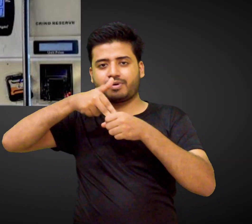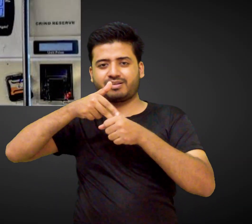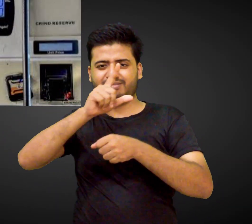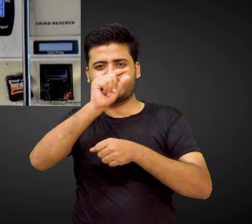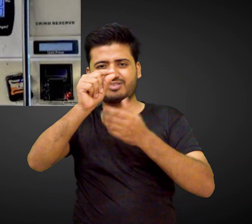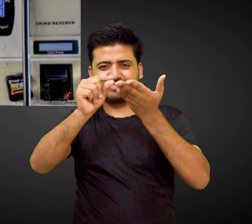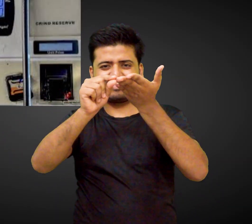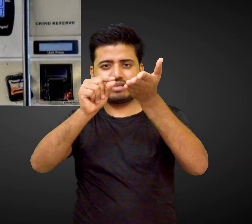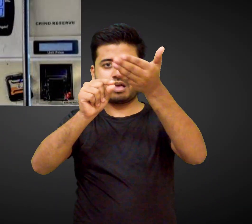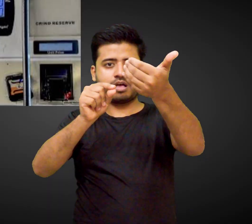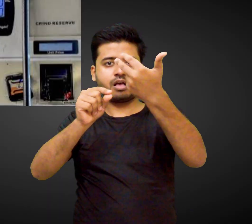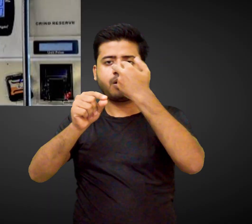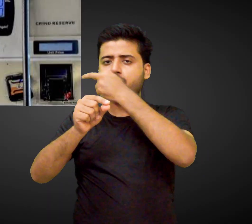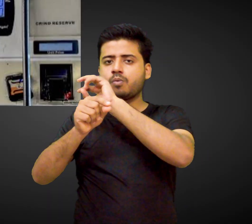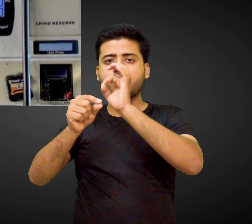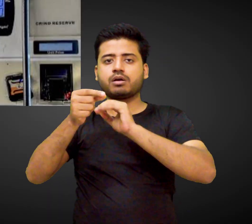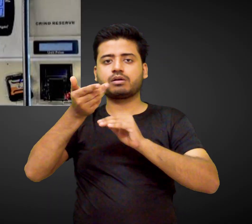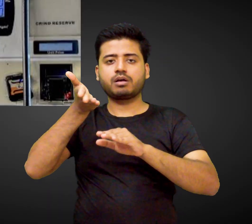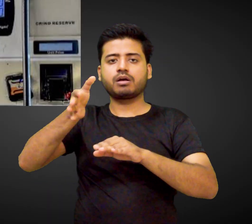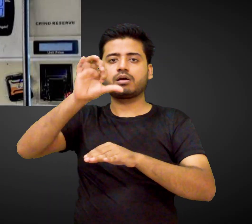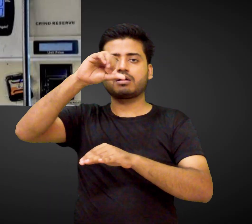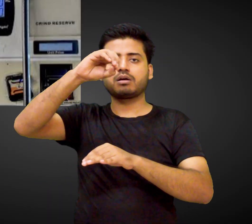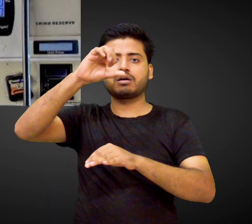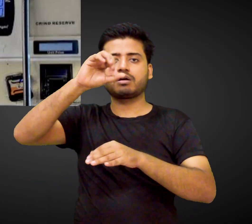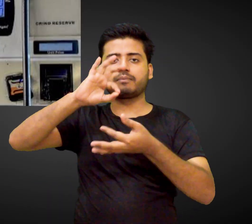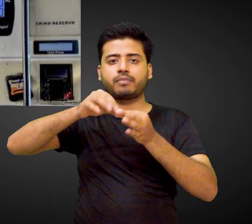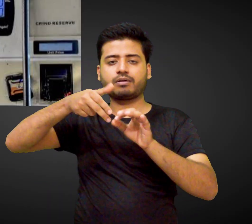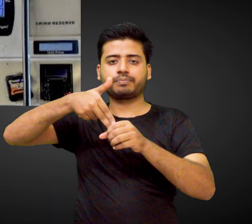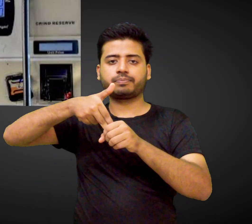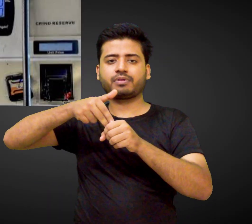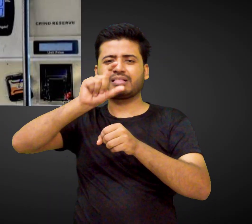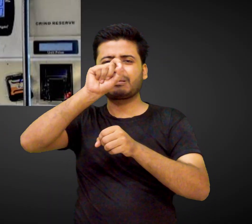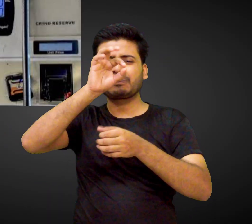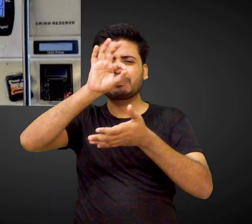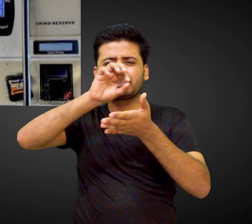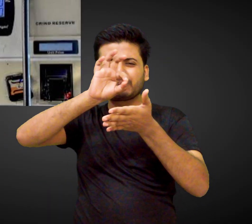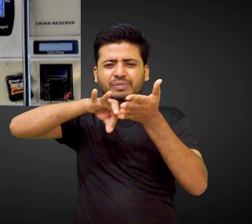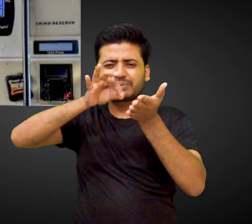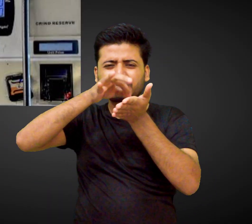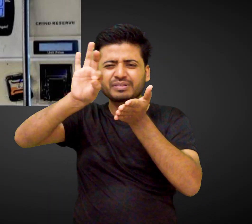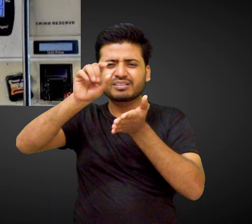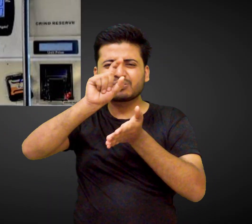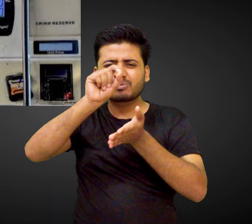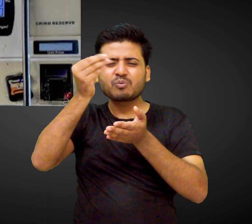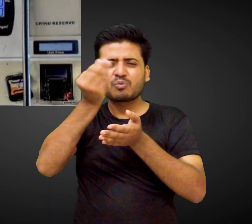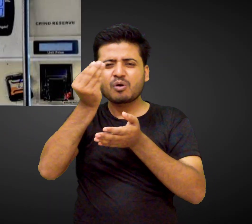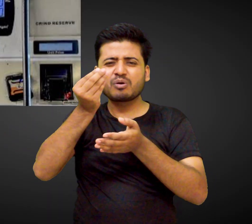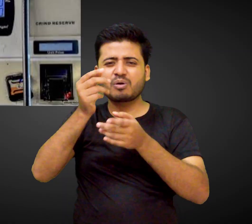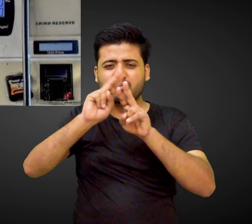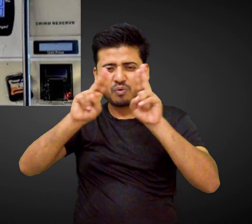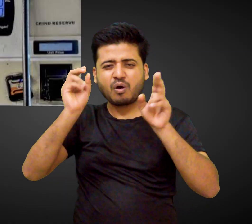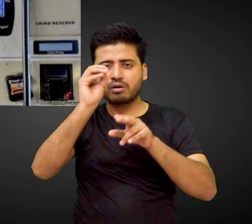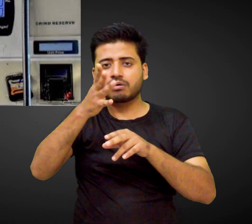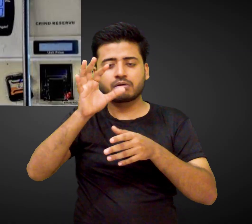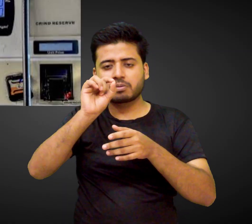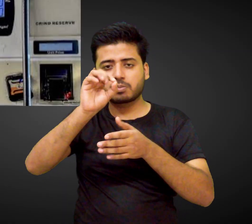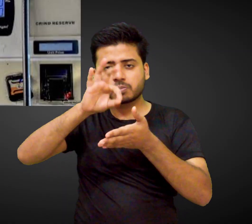a navigation app to find the most efficient route and avoid heavy traffic. Vehicle maintenance and upkeep. Keep